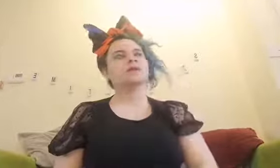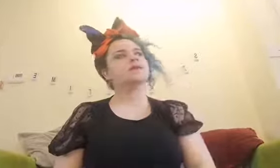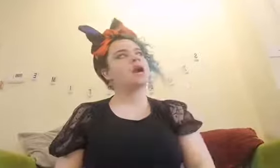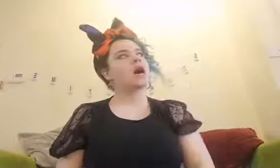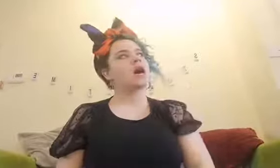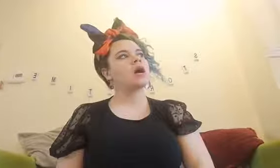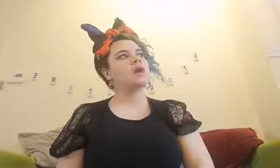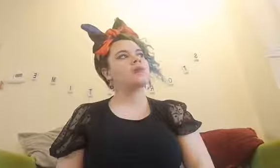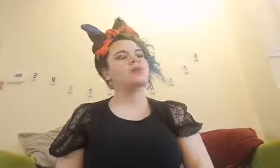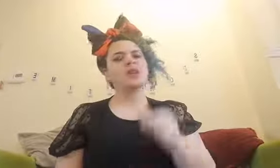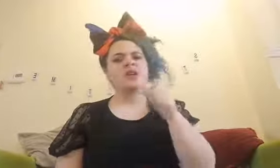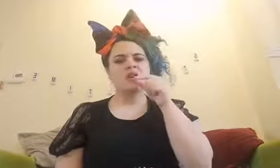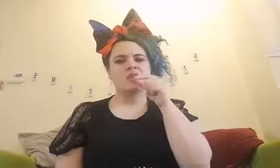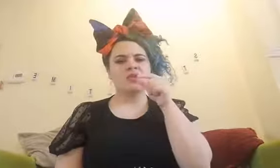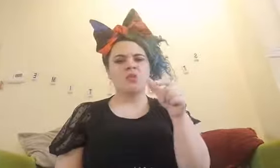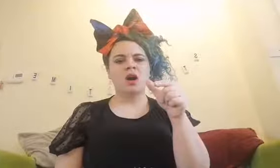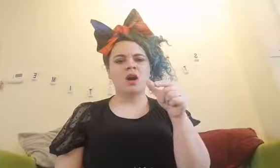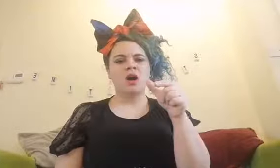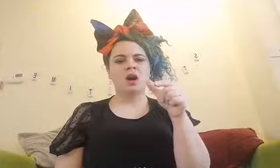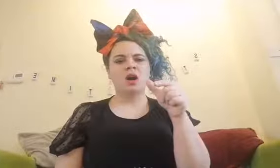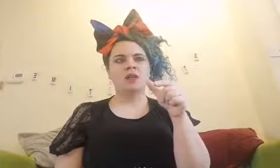box the word